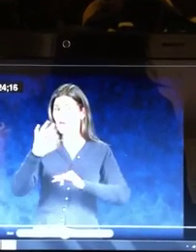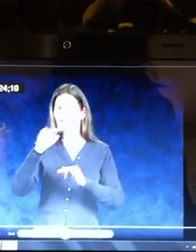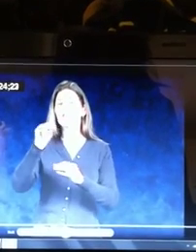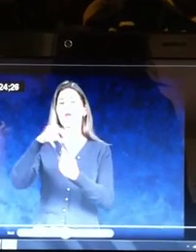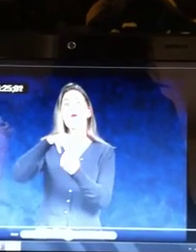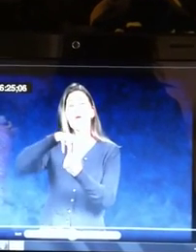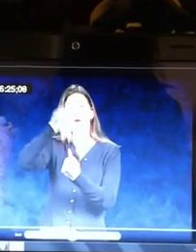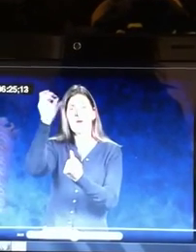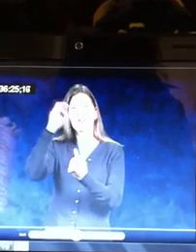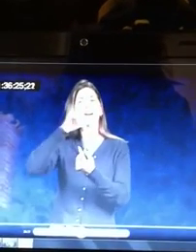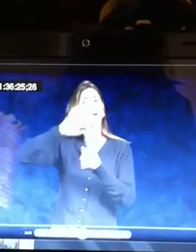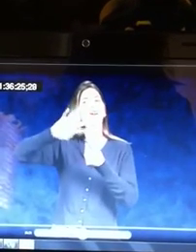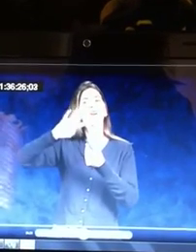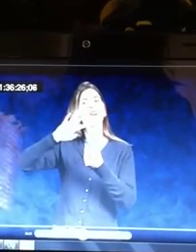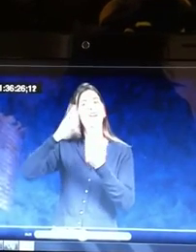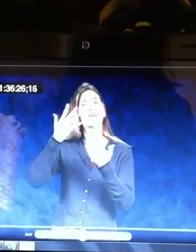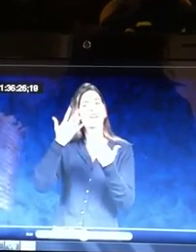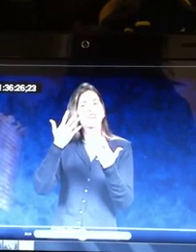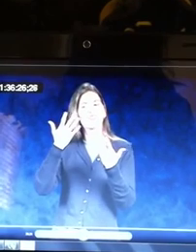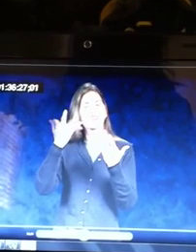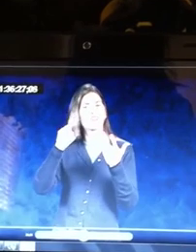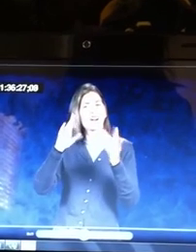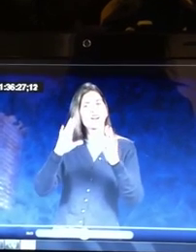Honestly, you can leave it there for about 20 or 30 minutes.